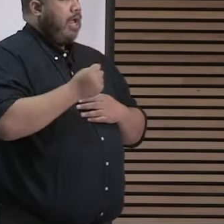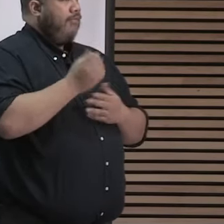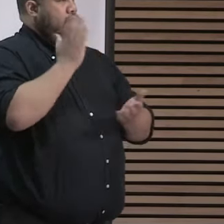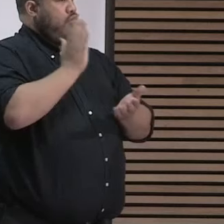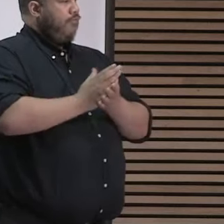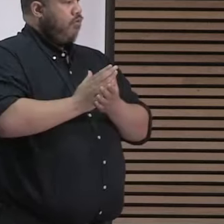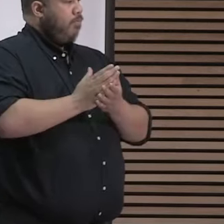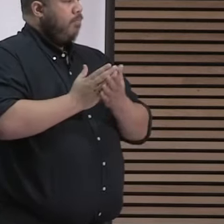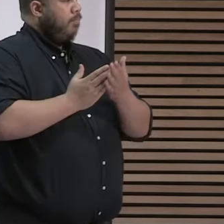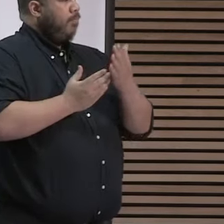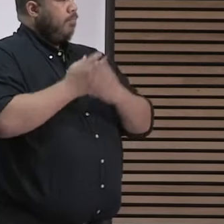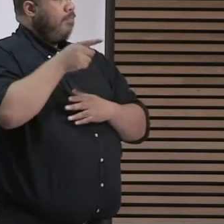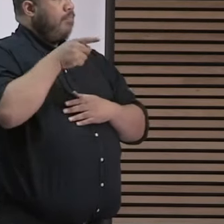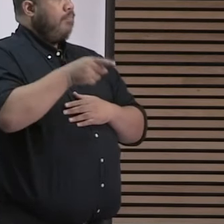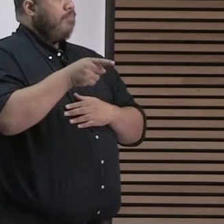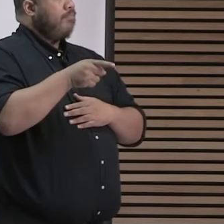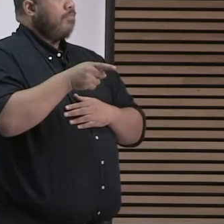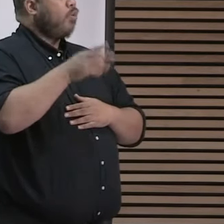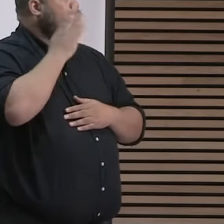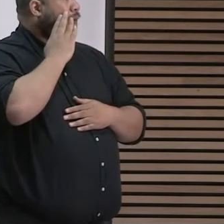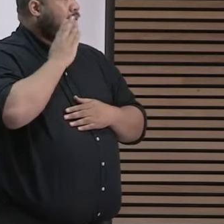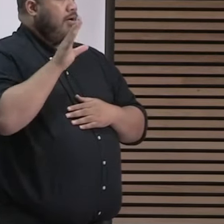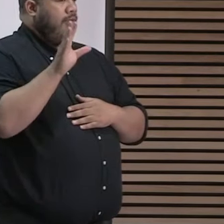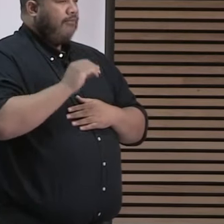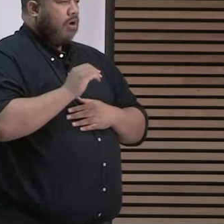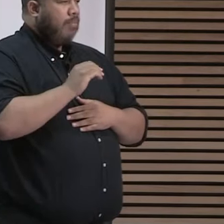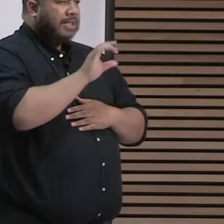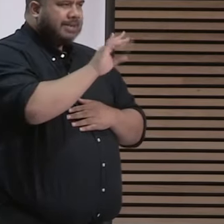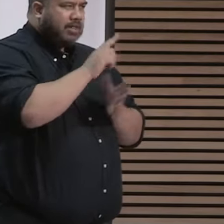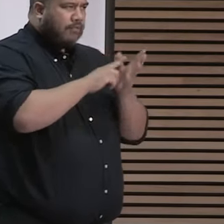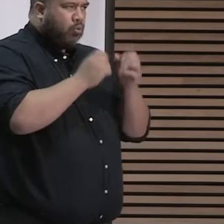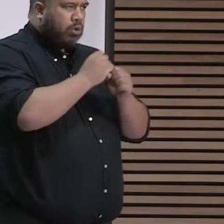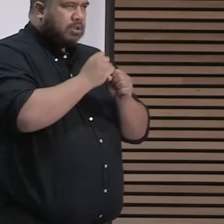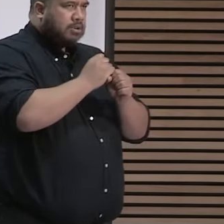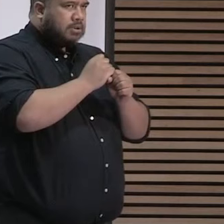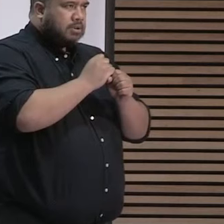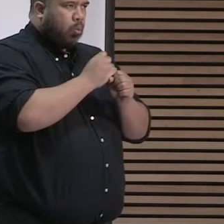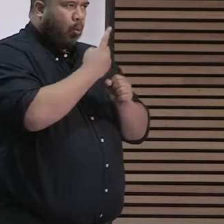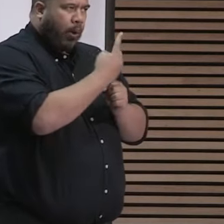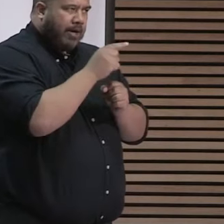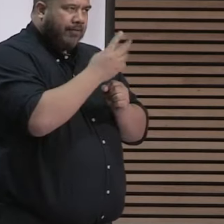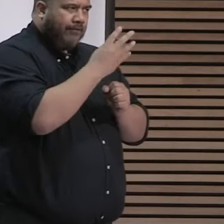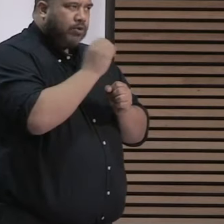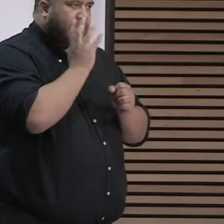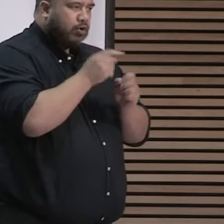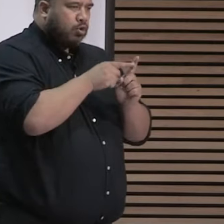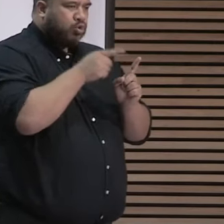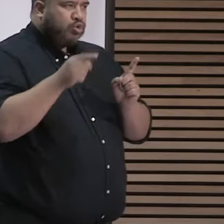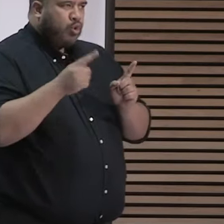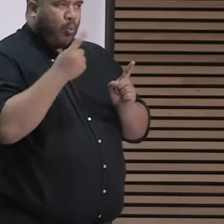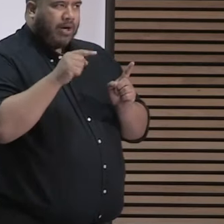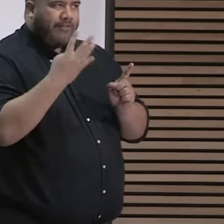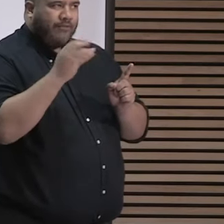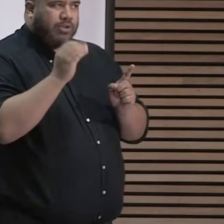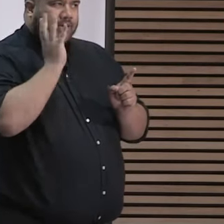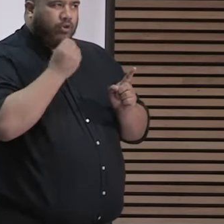in the 24-hour period between 1:40pm on the 10th of August and 1:40pm on the 11th. And just a reminder,